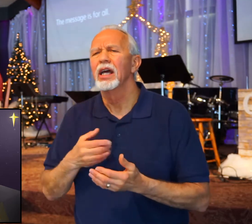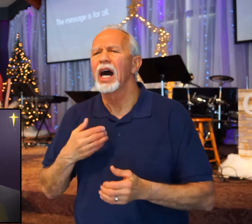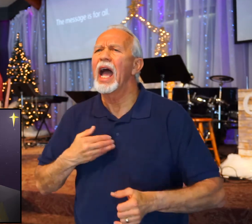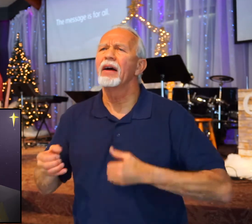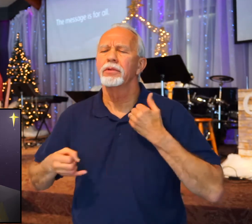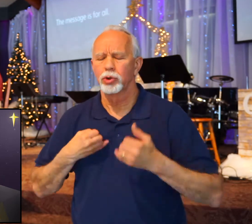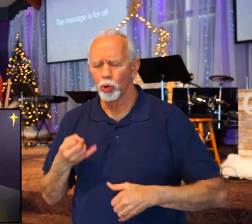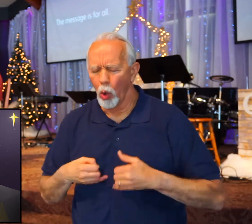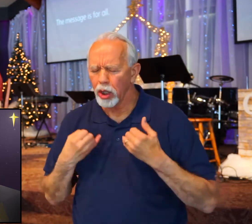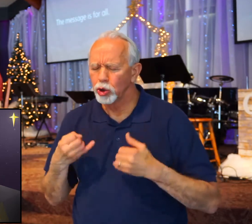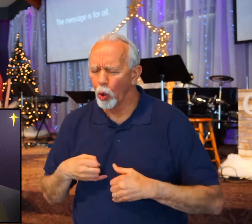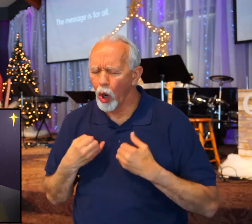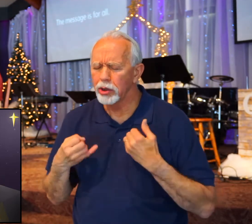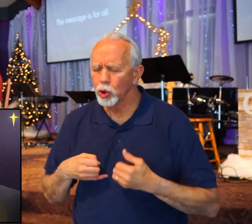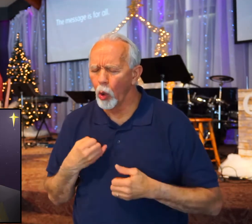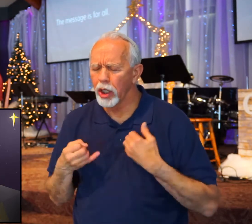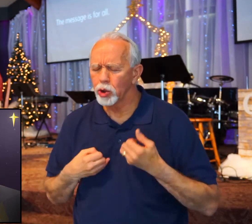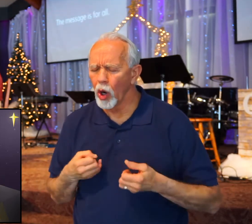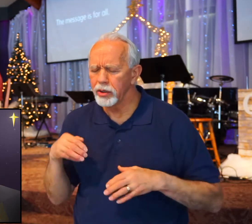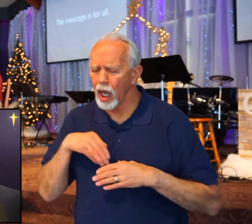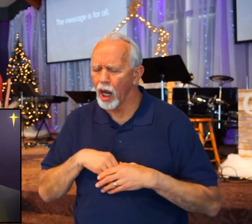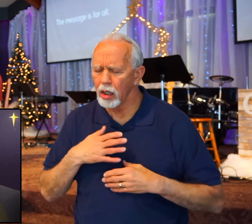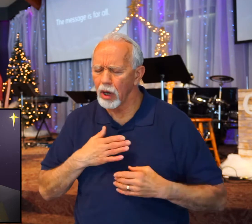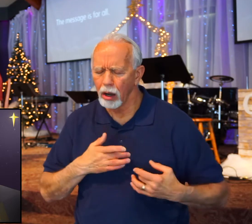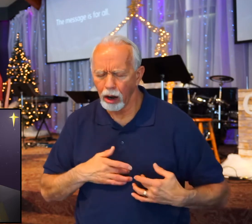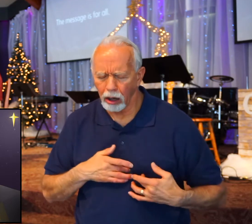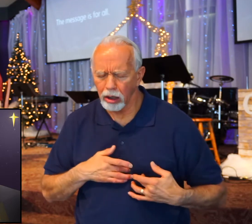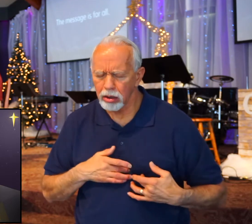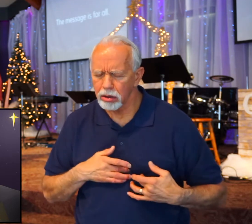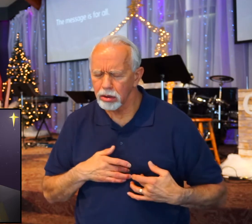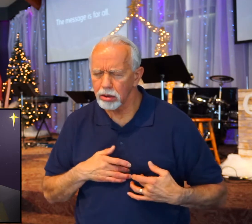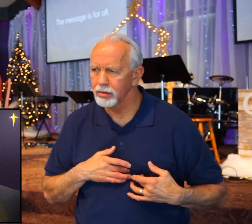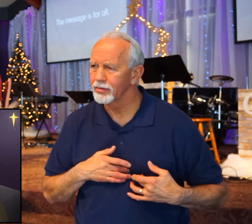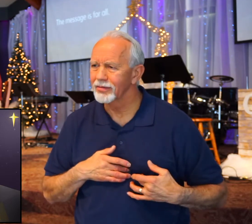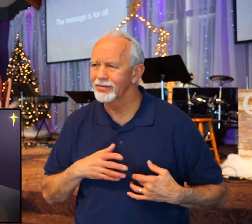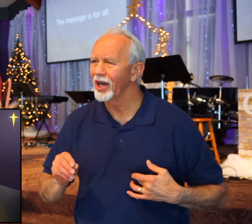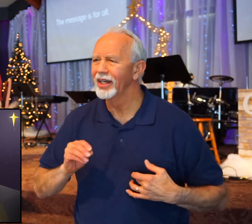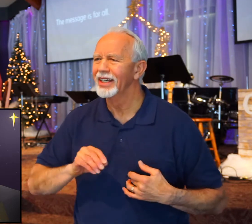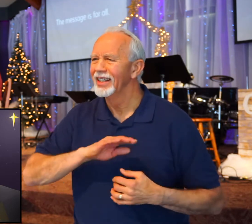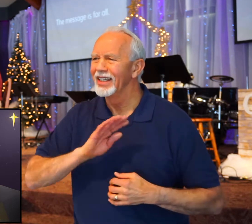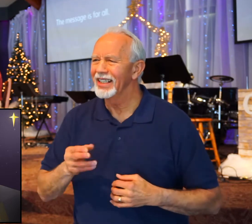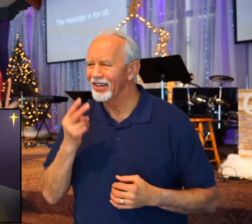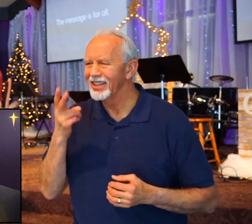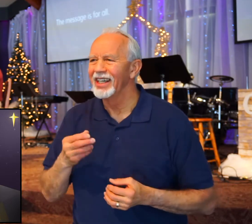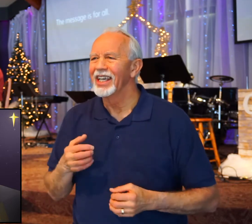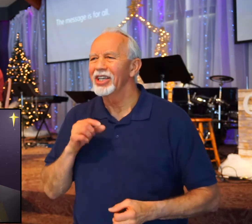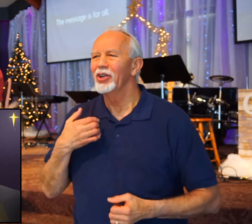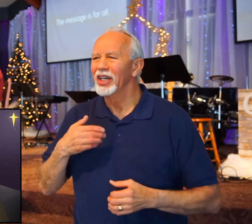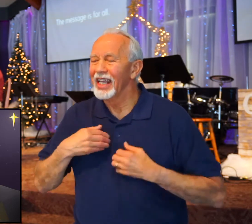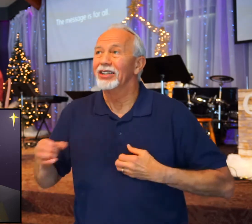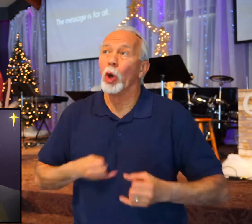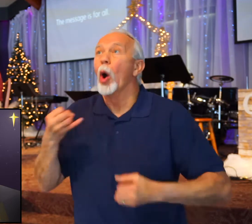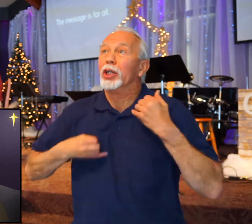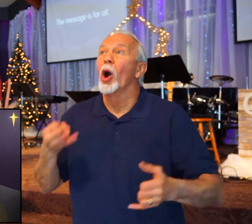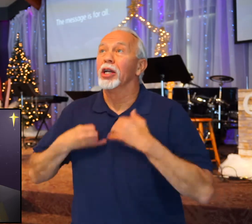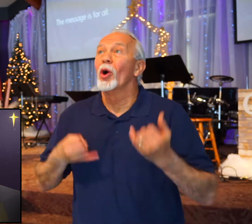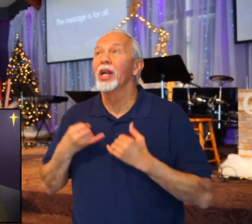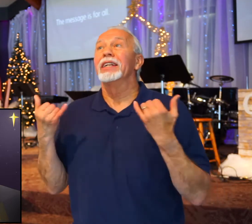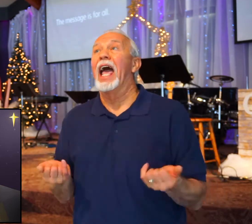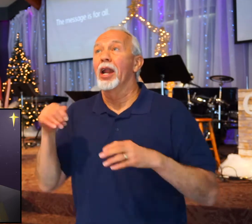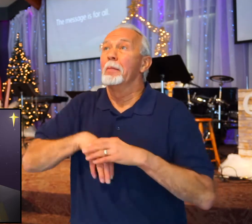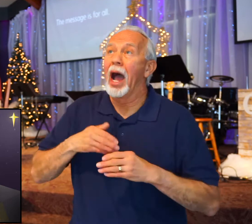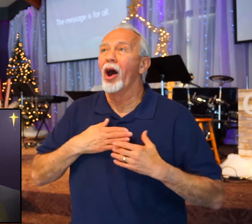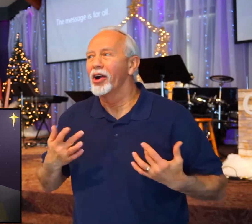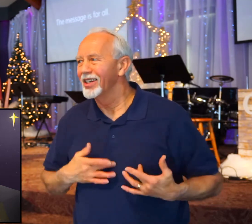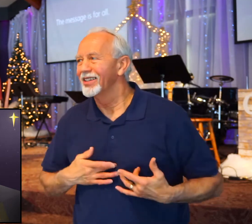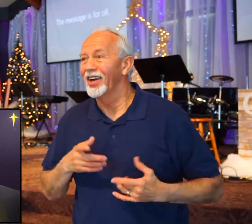joy, joy, joy, joy down in my heart. Down in my heart." No, you got to sing, "I've got the joy, joy, joy, joy down in